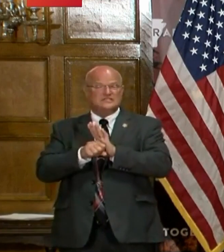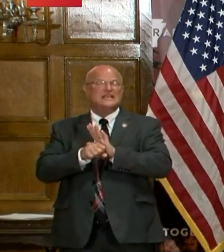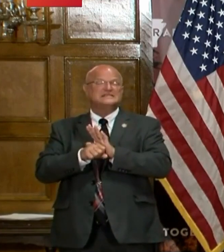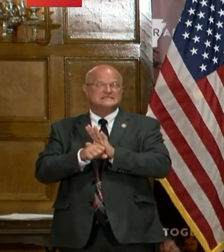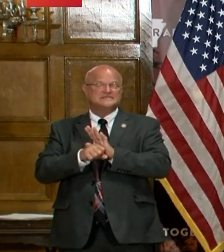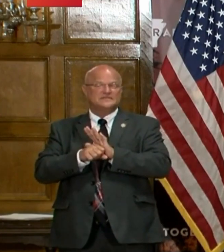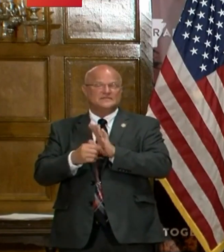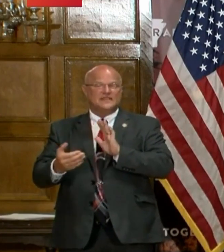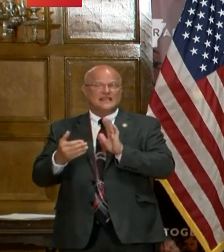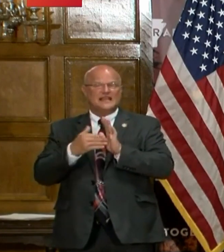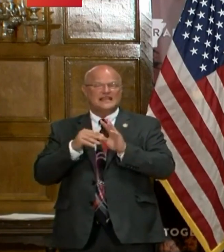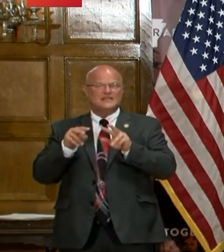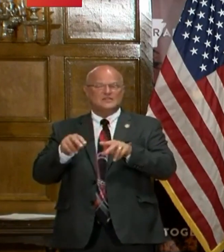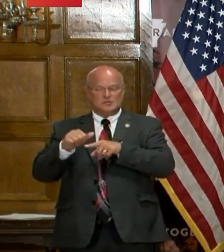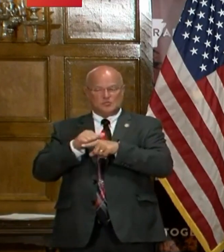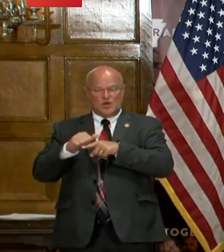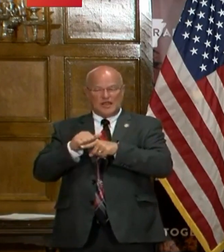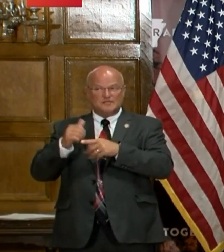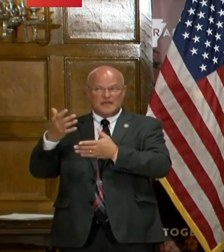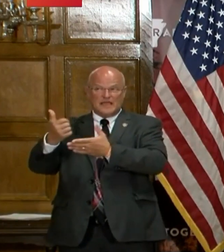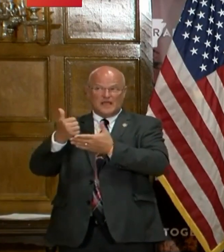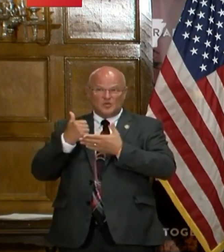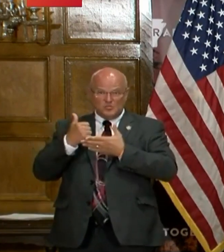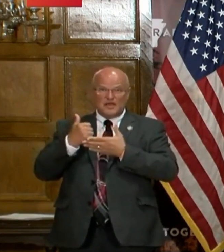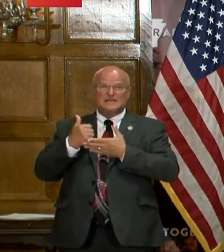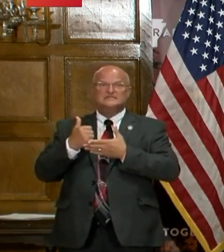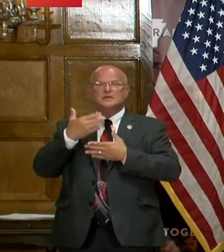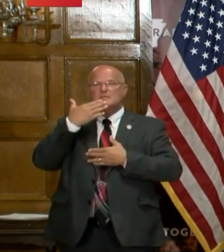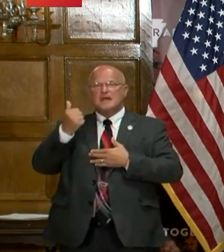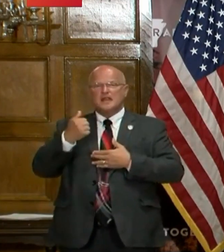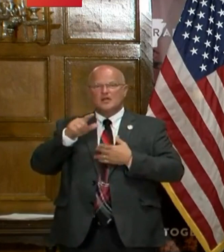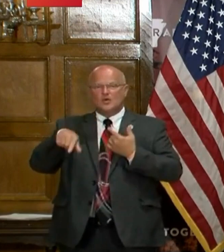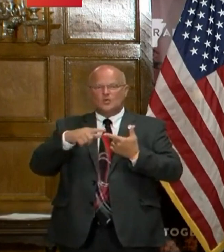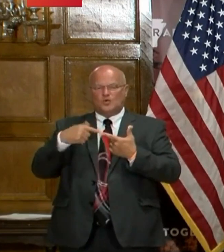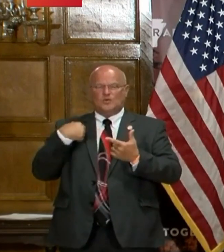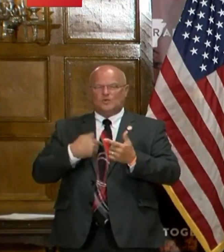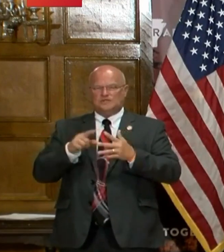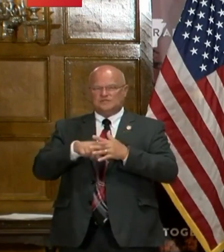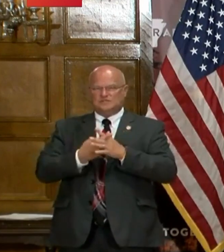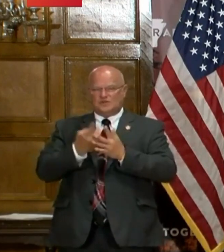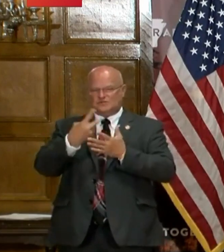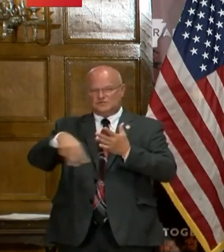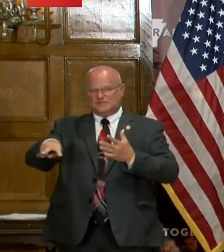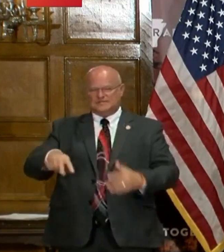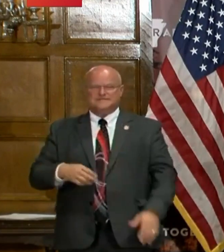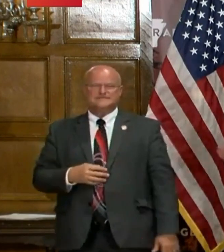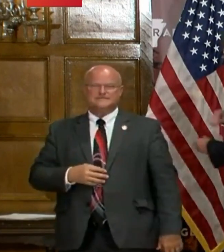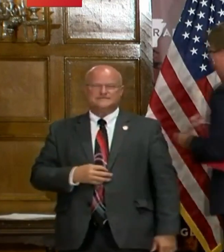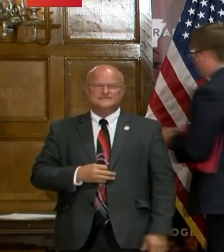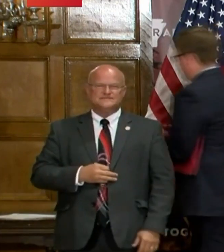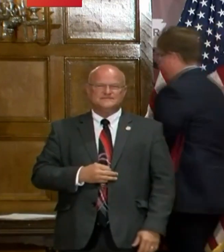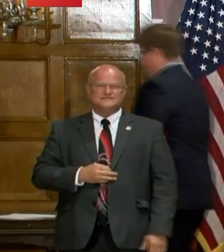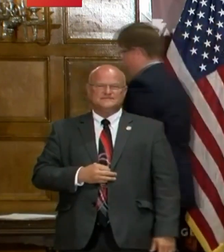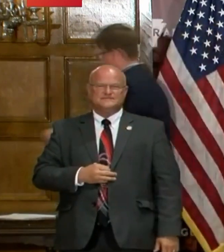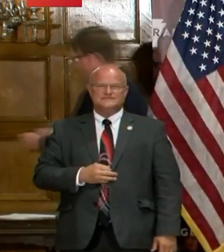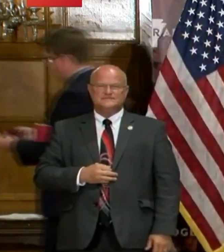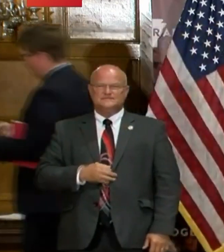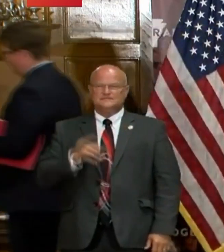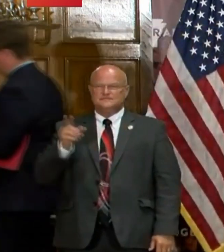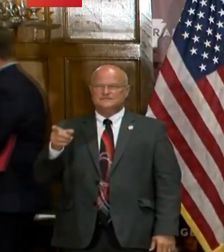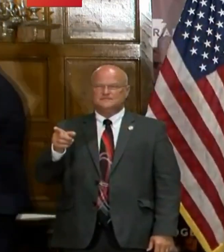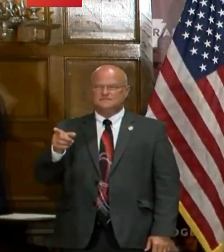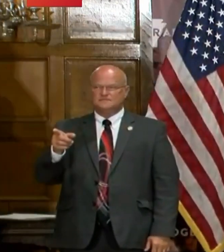information that's coming from these other states, again, looking at practices that might help us do a better job when we get started.